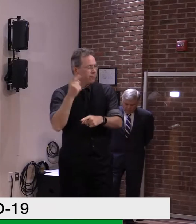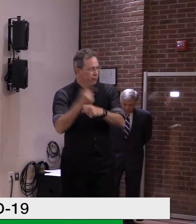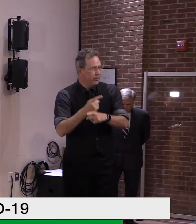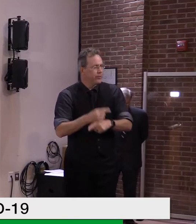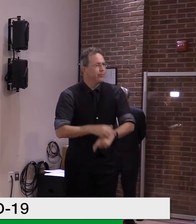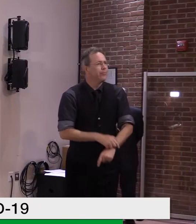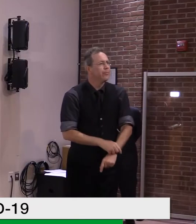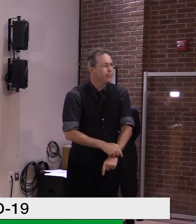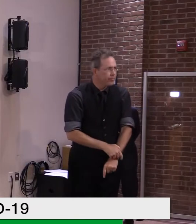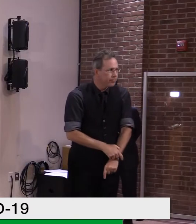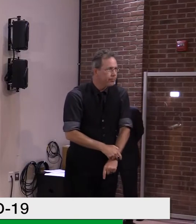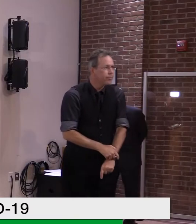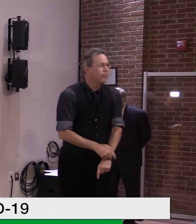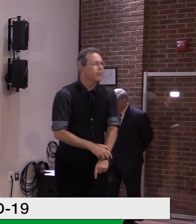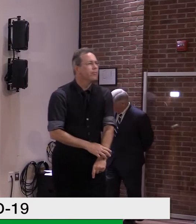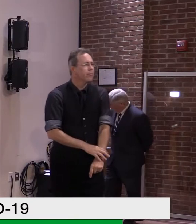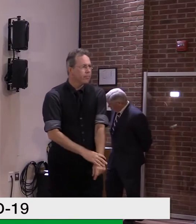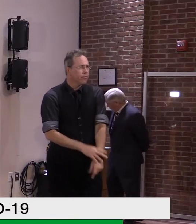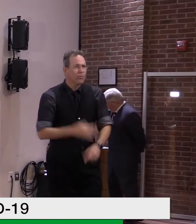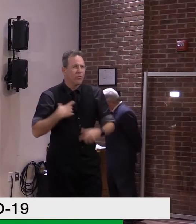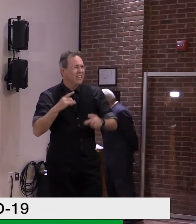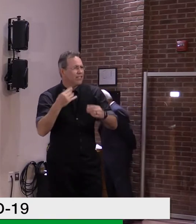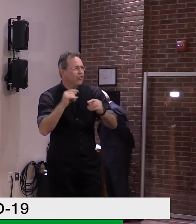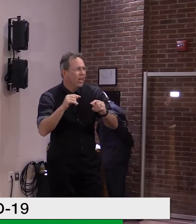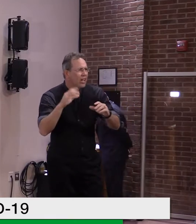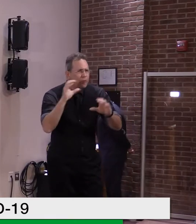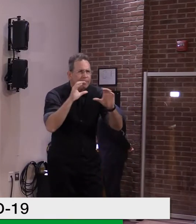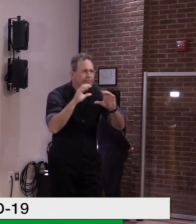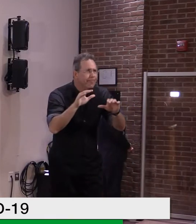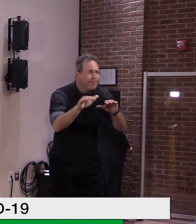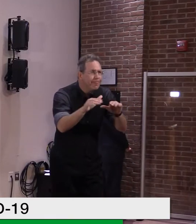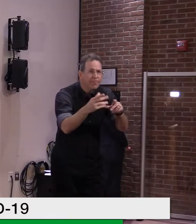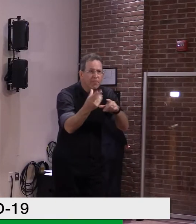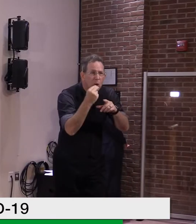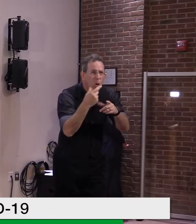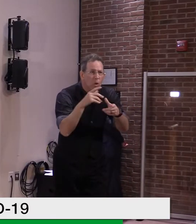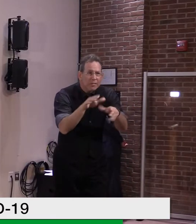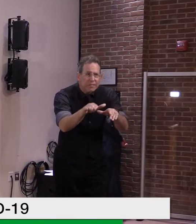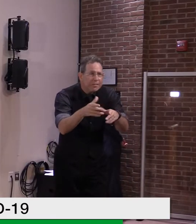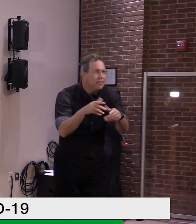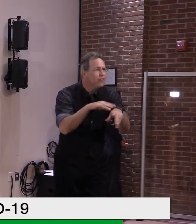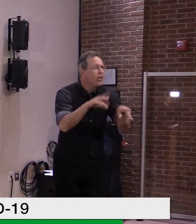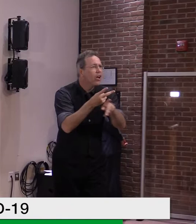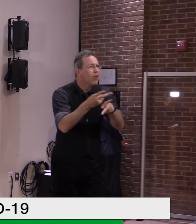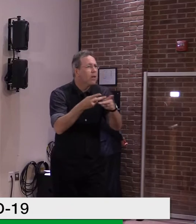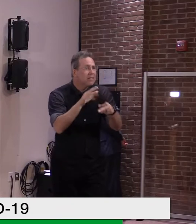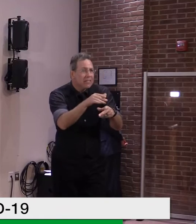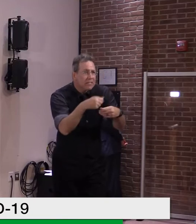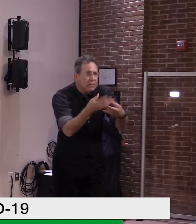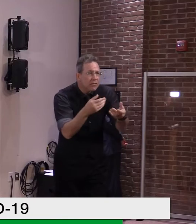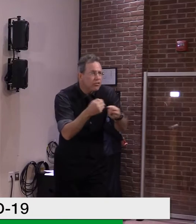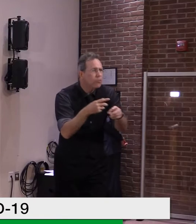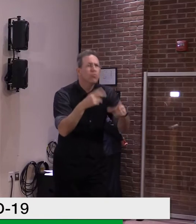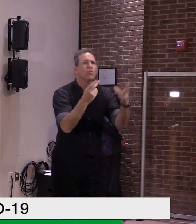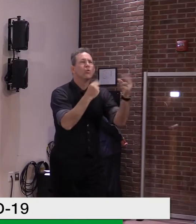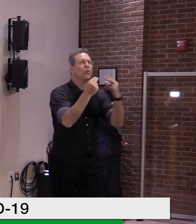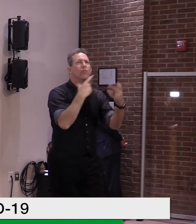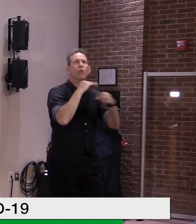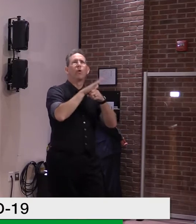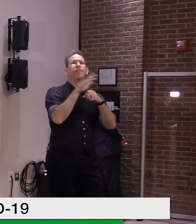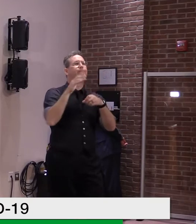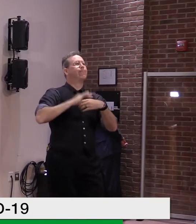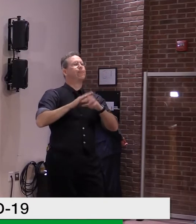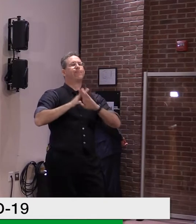effort that they have, again, tried to find child care and that it was not available. And there would have to be some